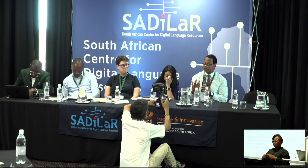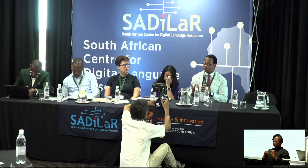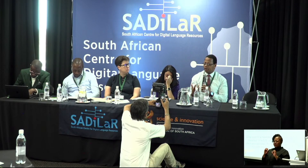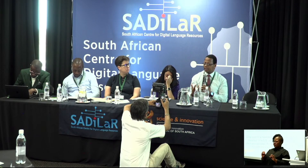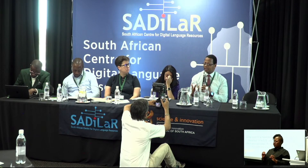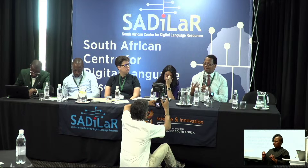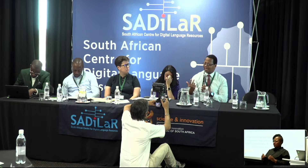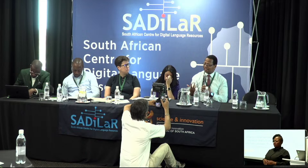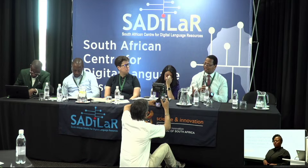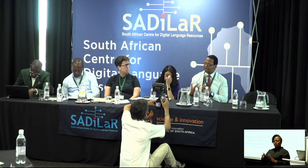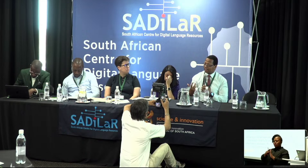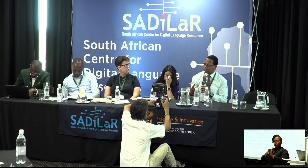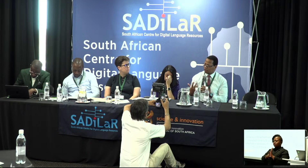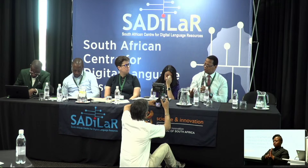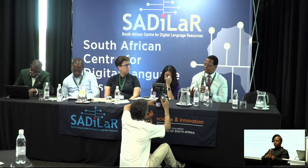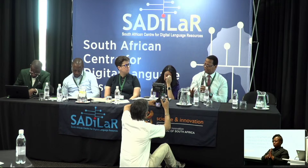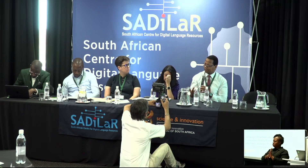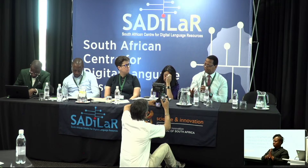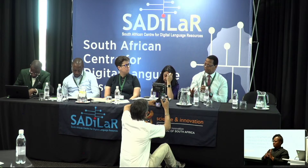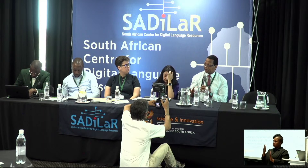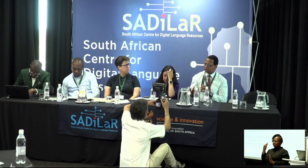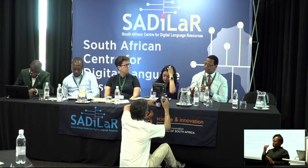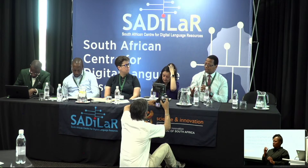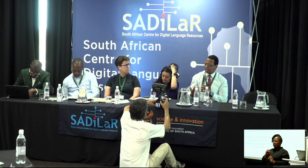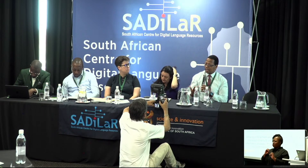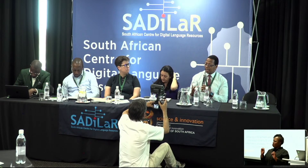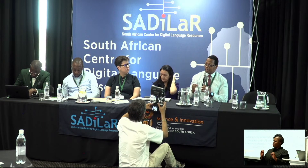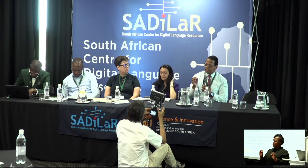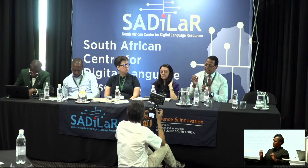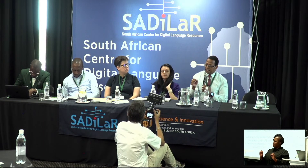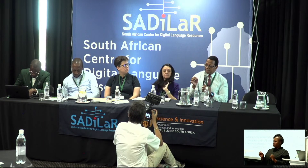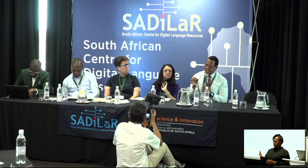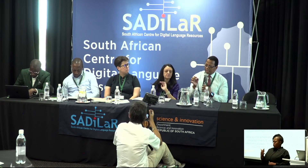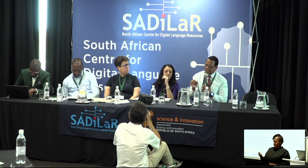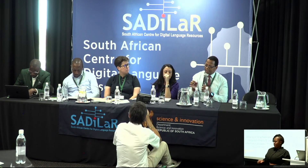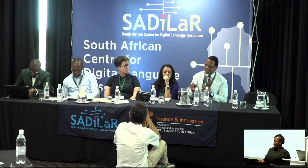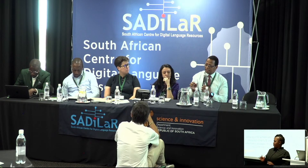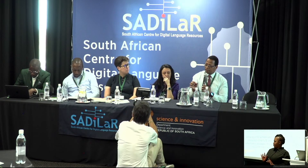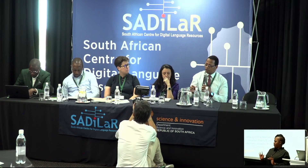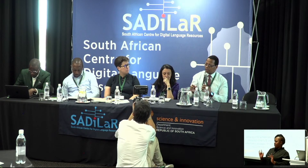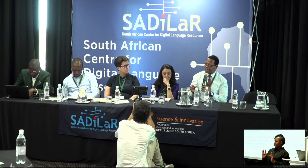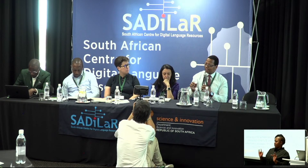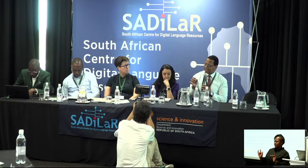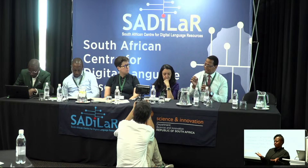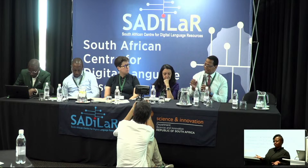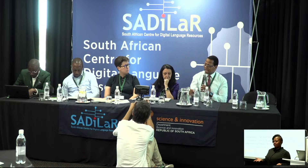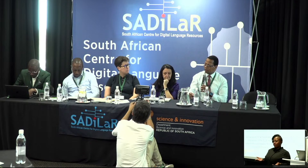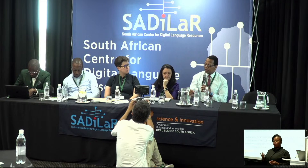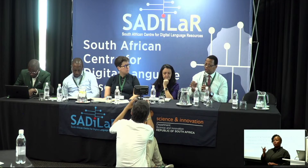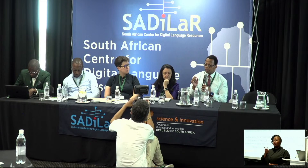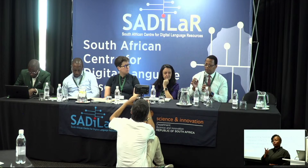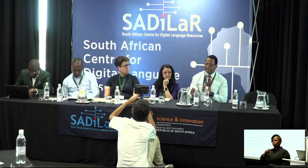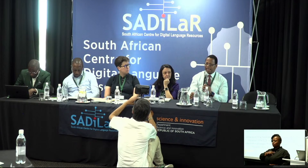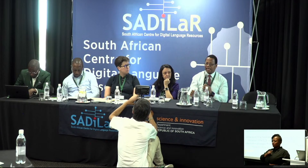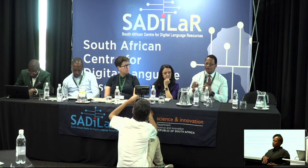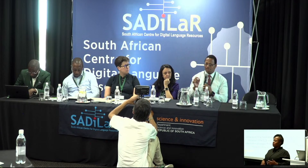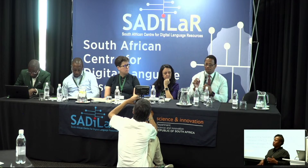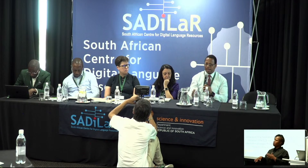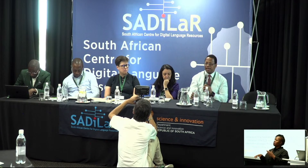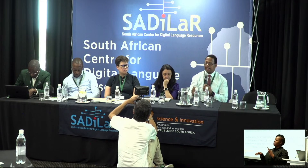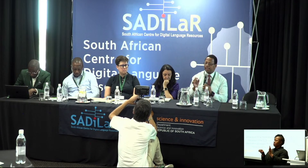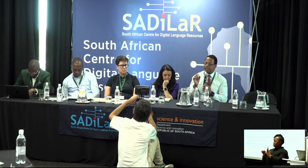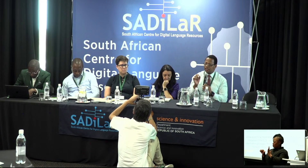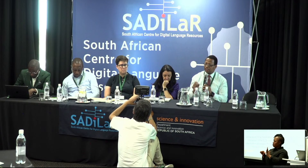coherent policy that articulates all that. And at the center of all that, language playing